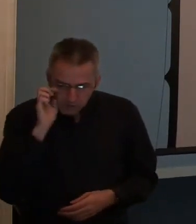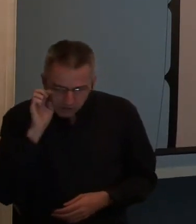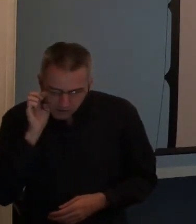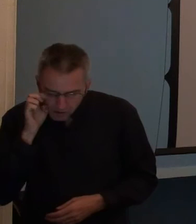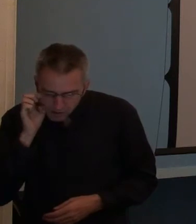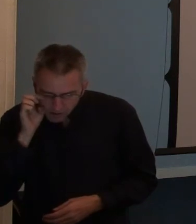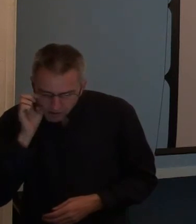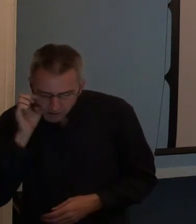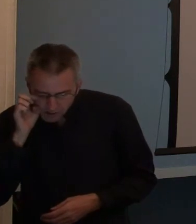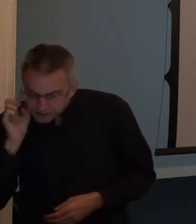occur.